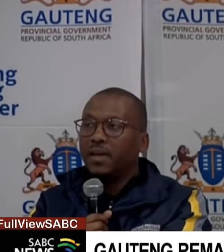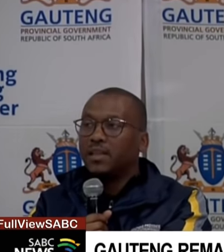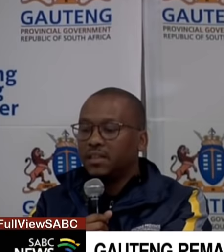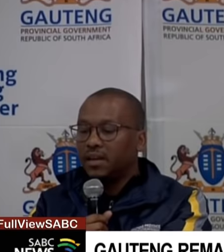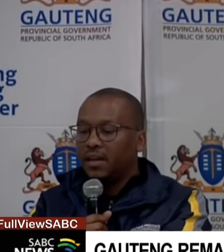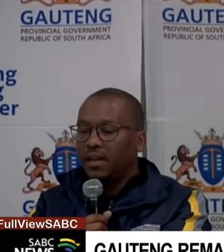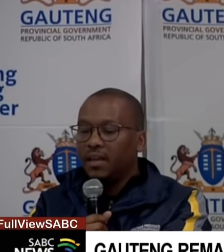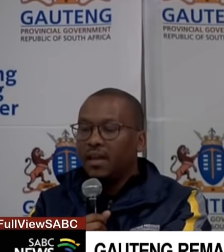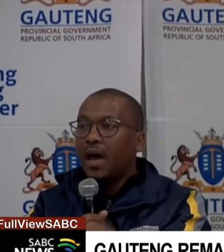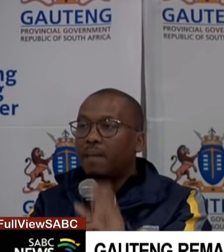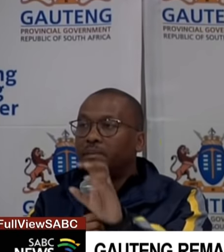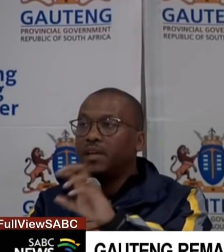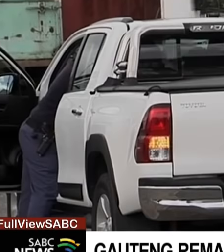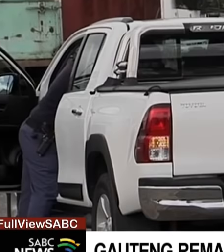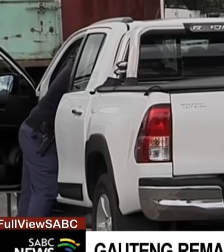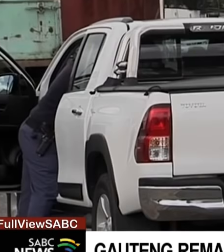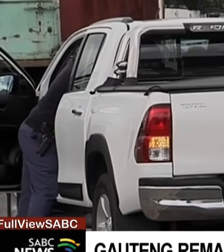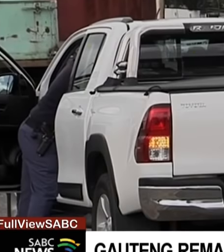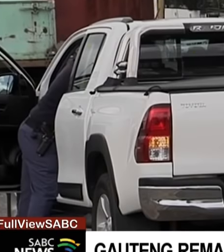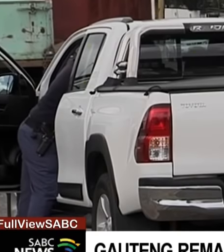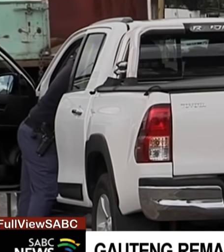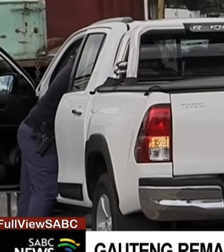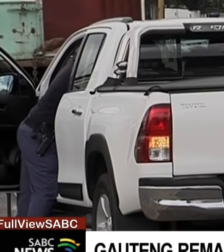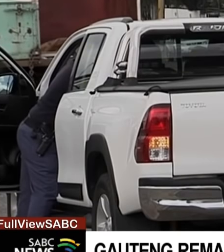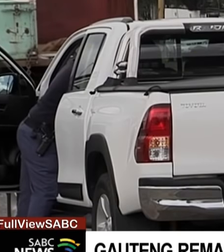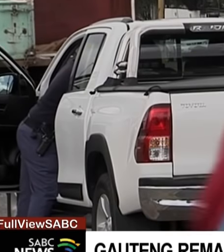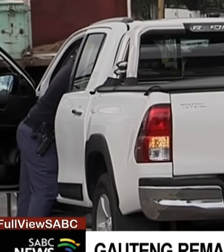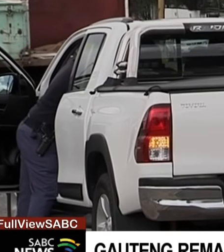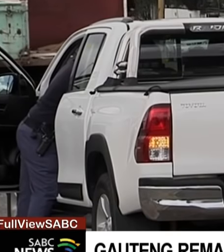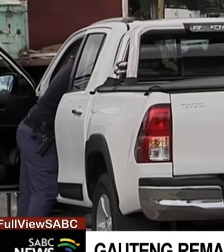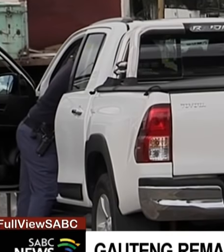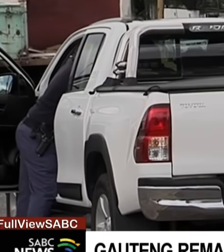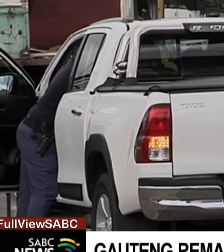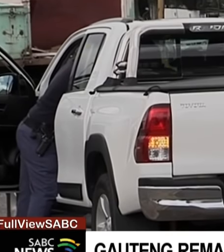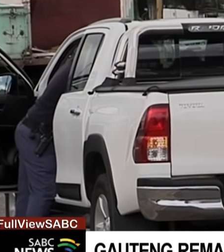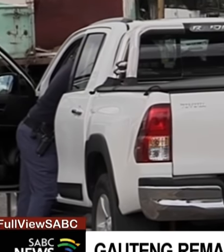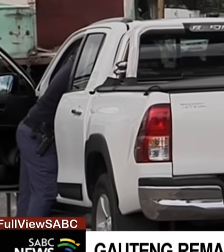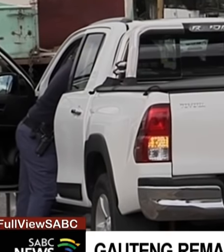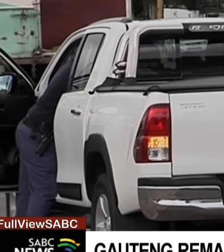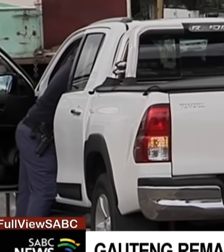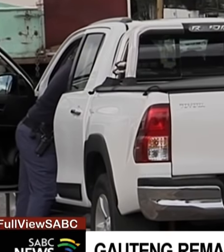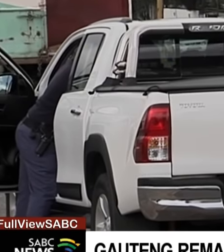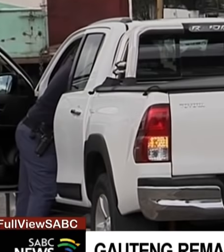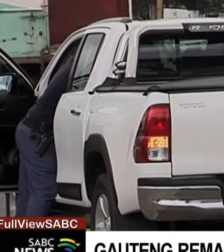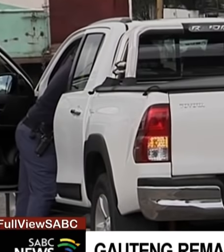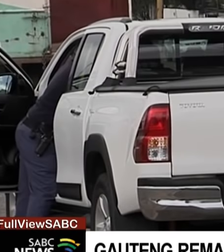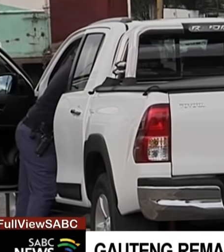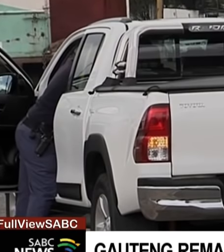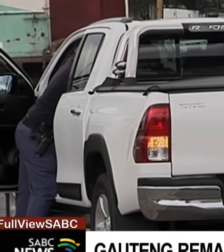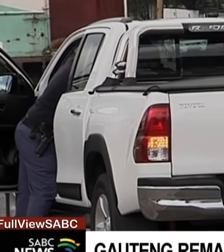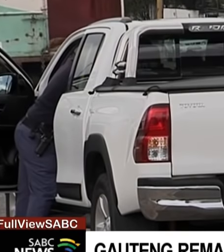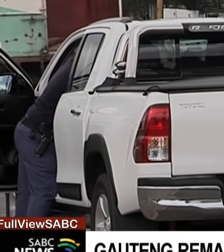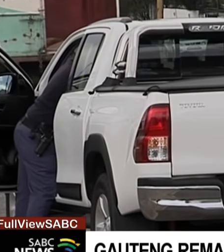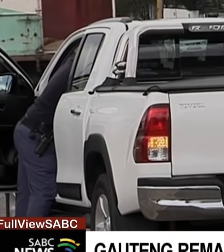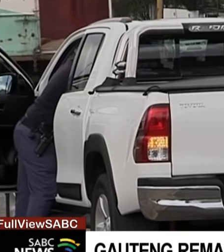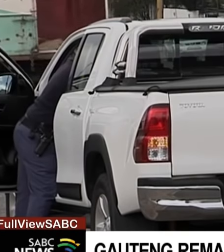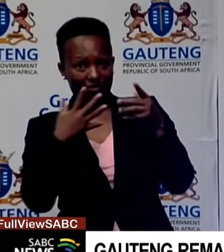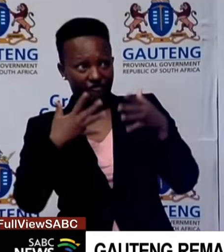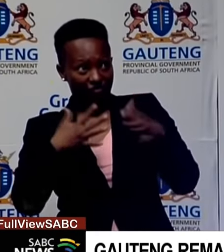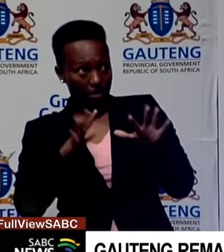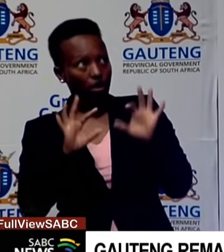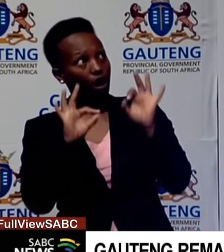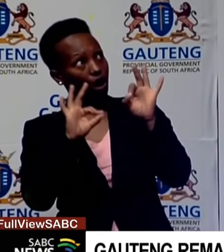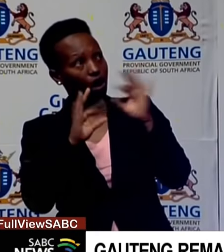which will make the screening uptake. Law enforcement has also been stepped up to ensure people comply with the lockdown